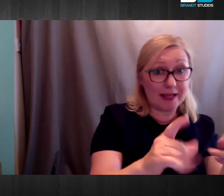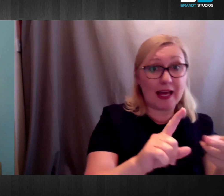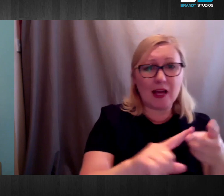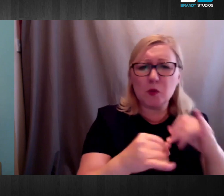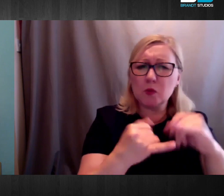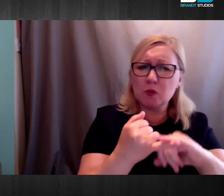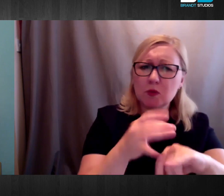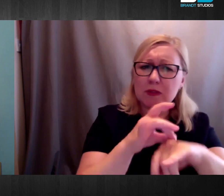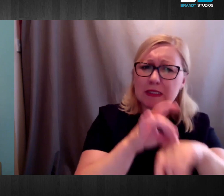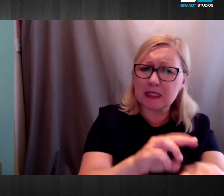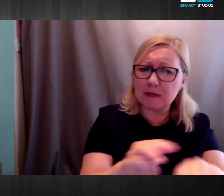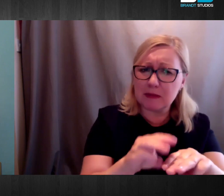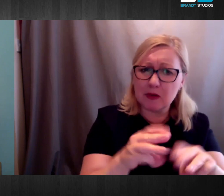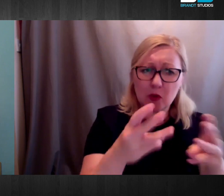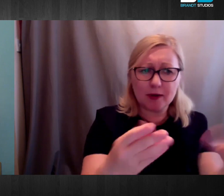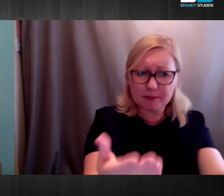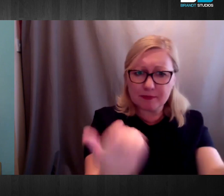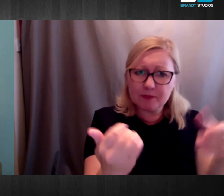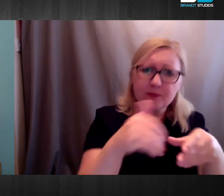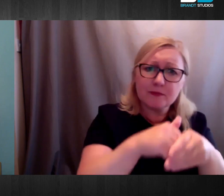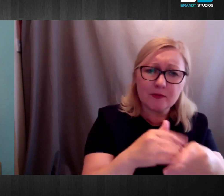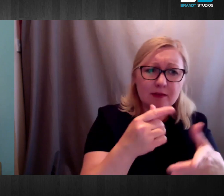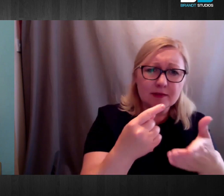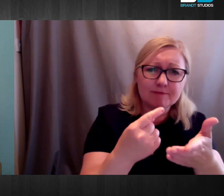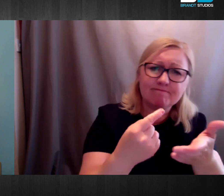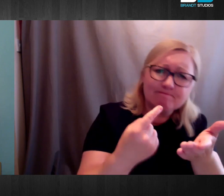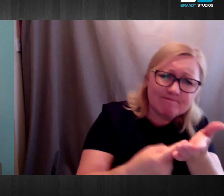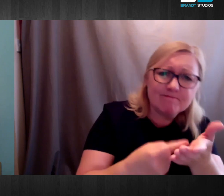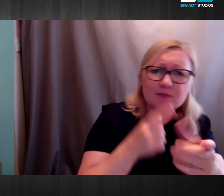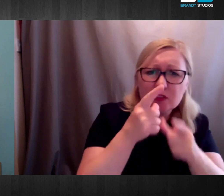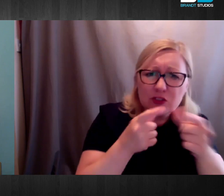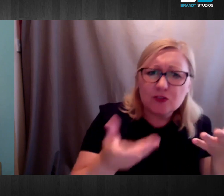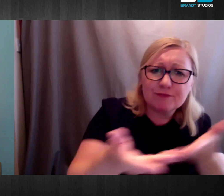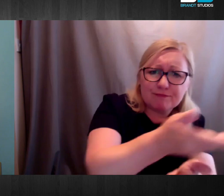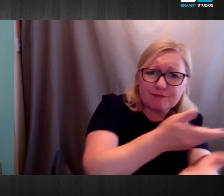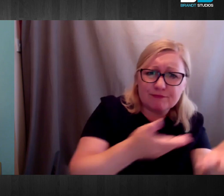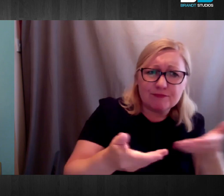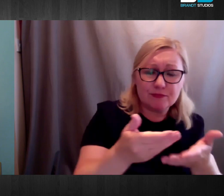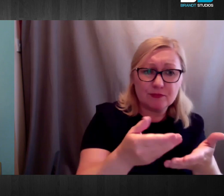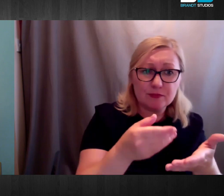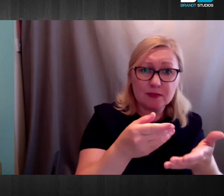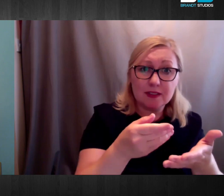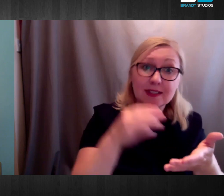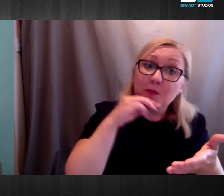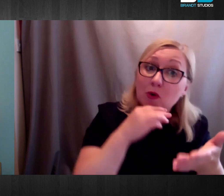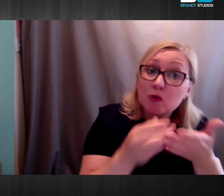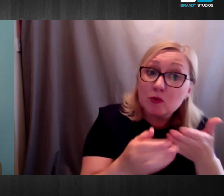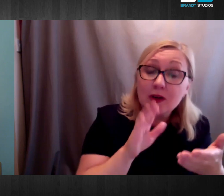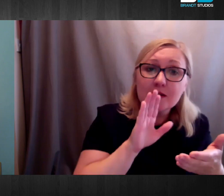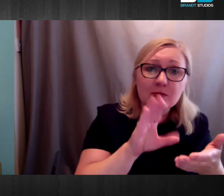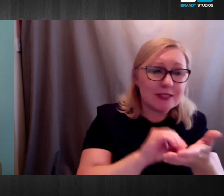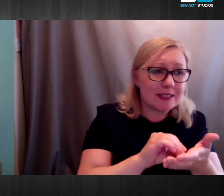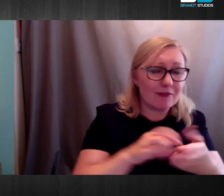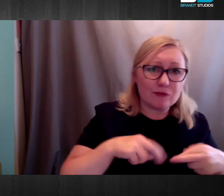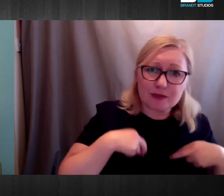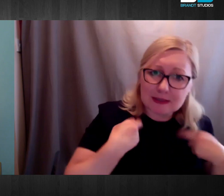At the essence, at the core of PPI, empathy and respect, listening to different perspectives are driving it.